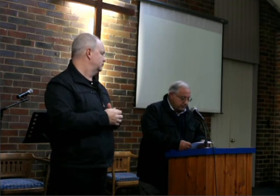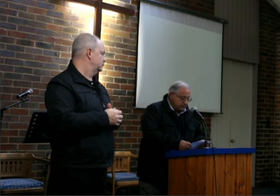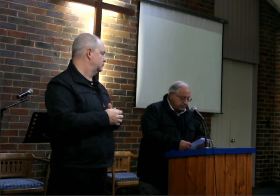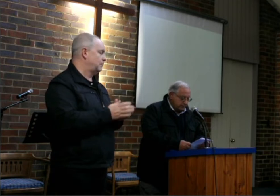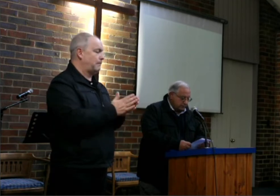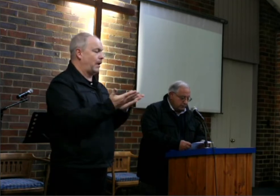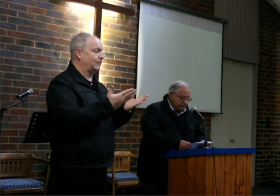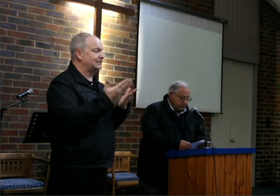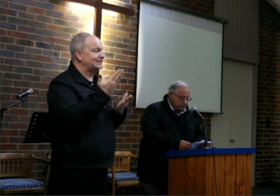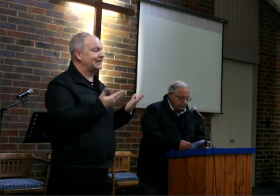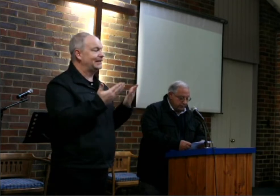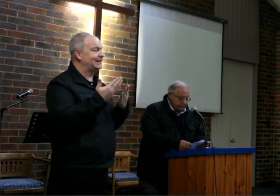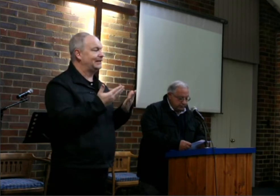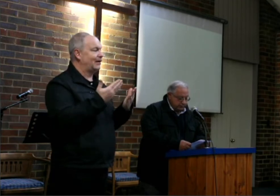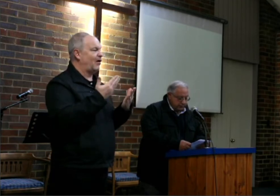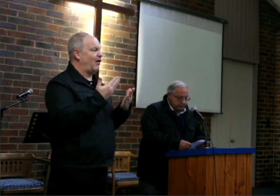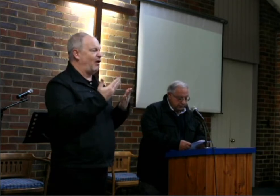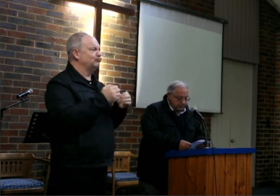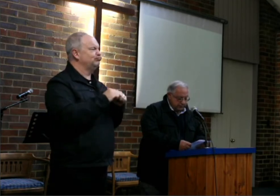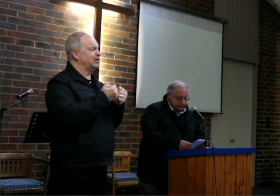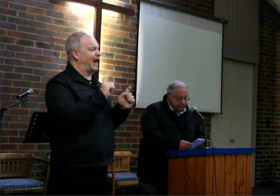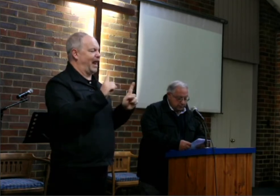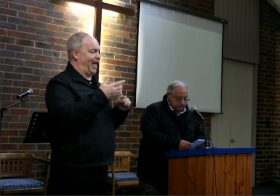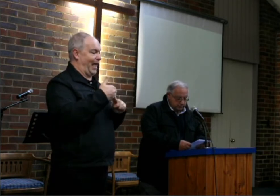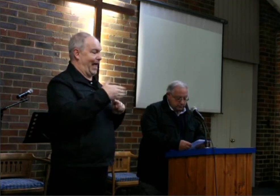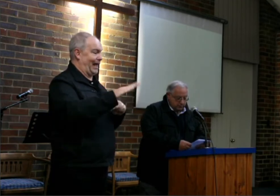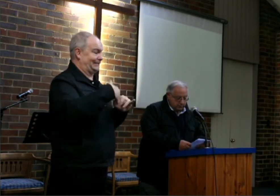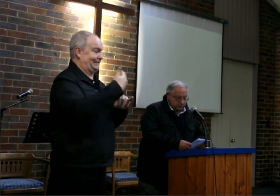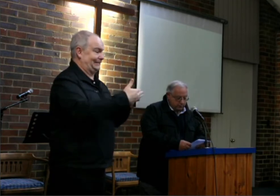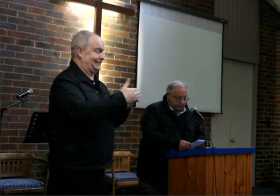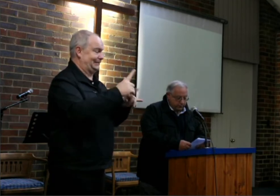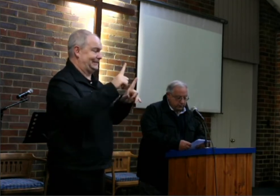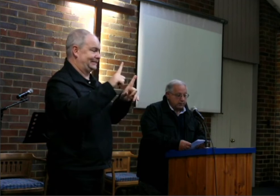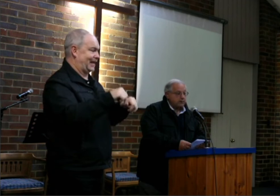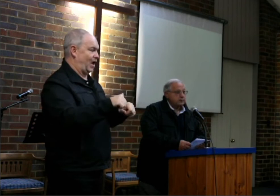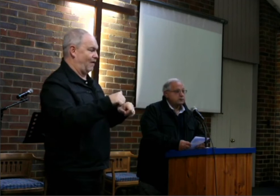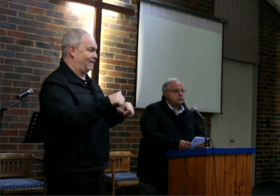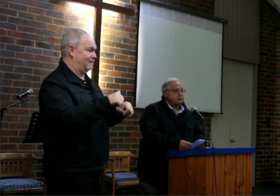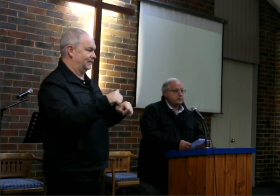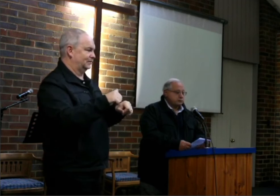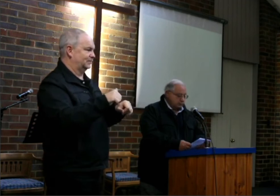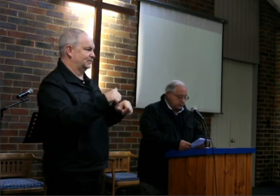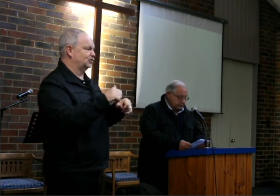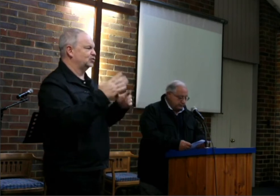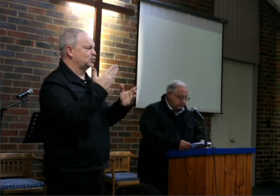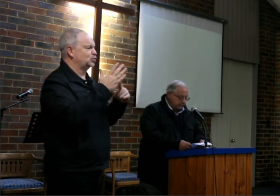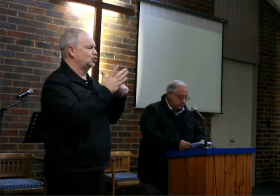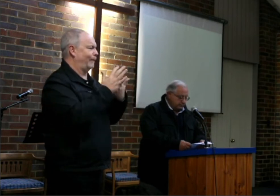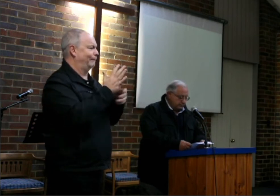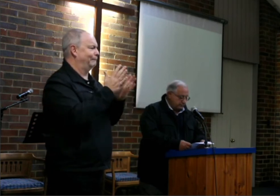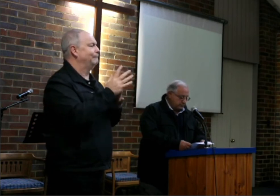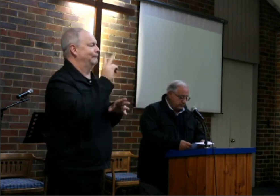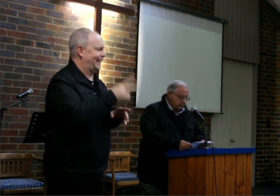Bible study will be on a break until the start of the term, the school term.